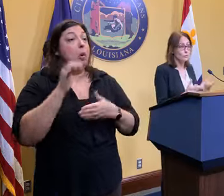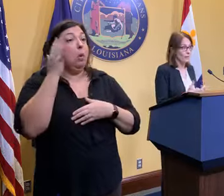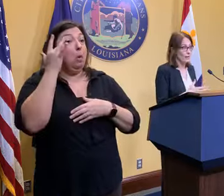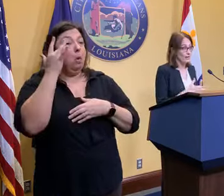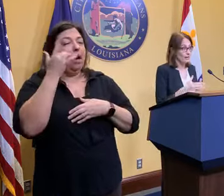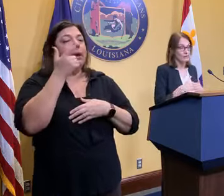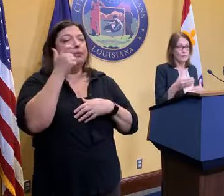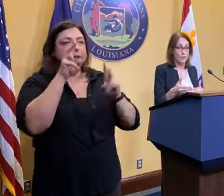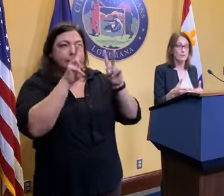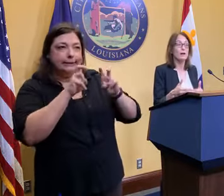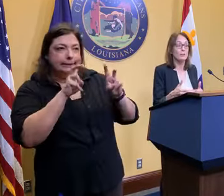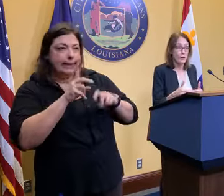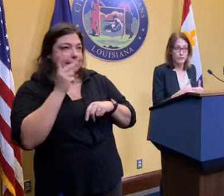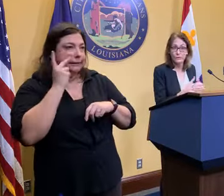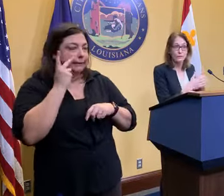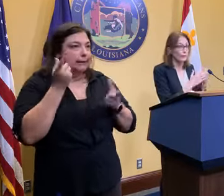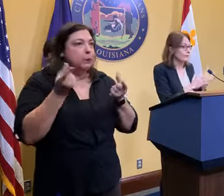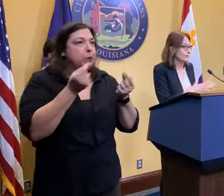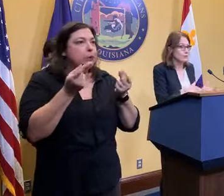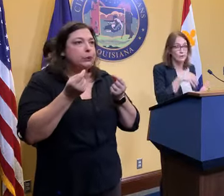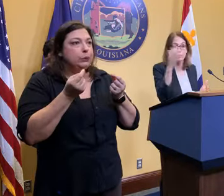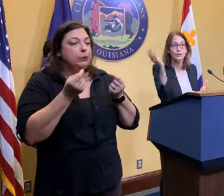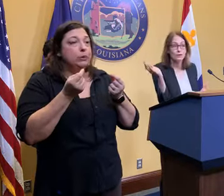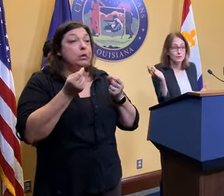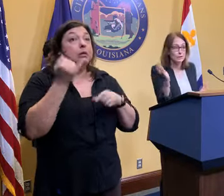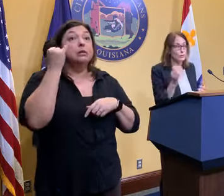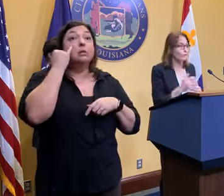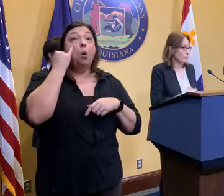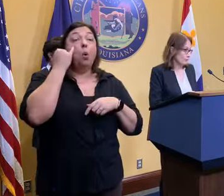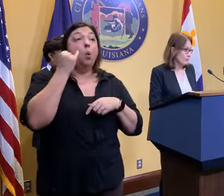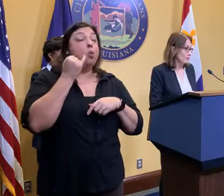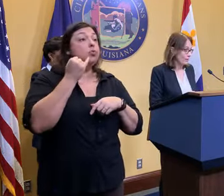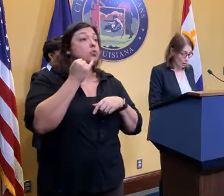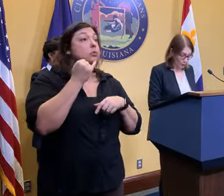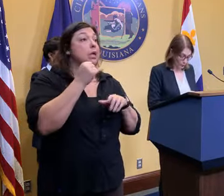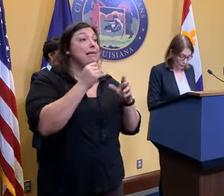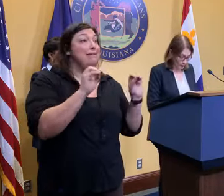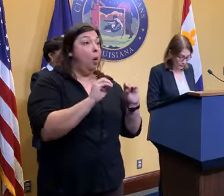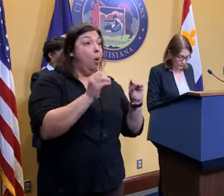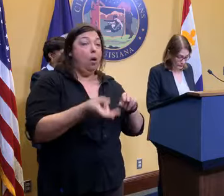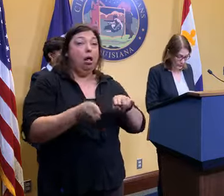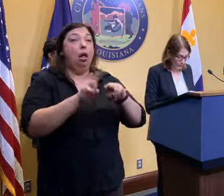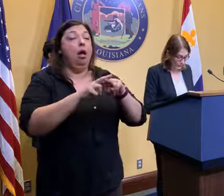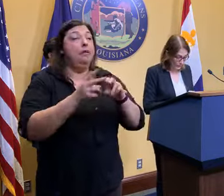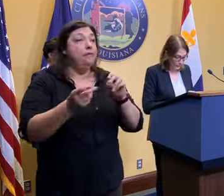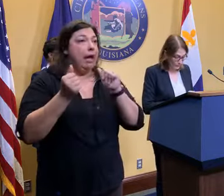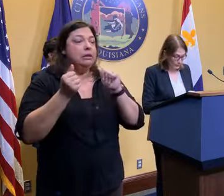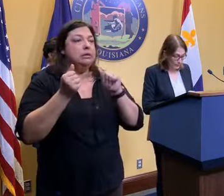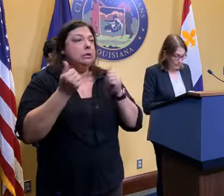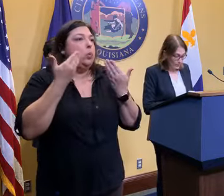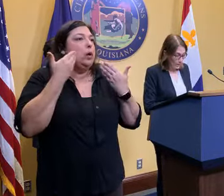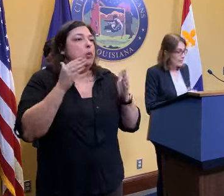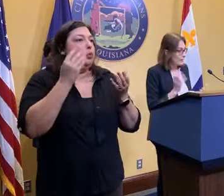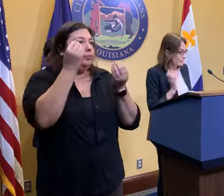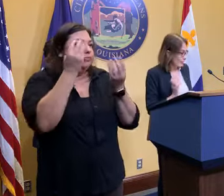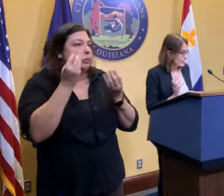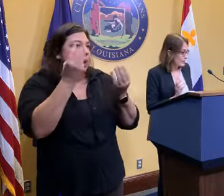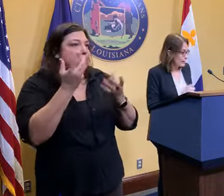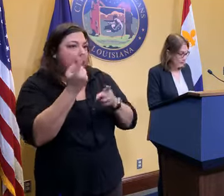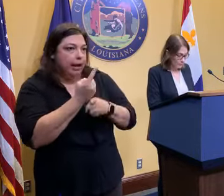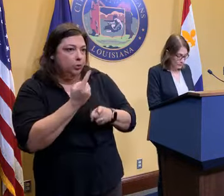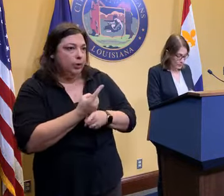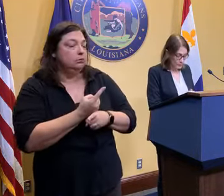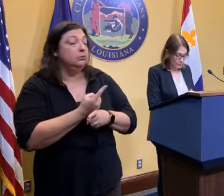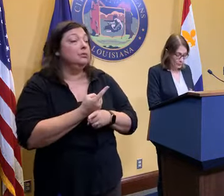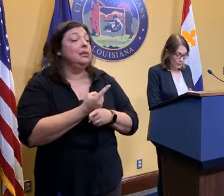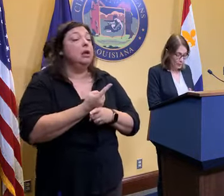you do that in a small step rather than going from 0 to 250 all in one fell swoop. As the mayor